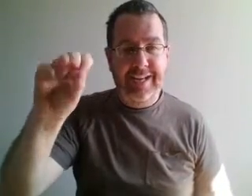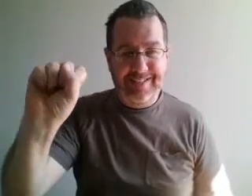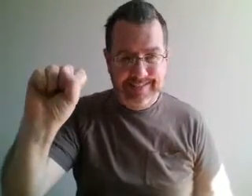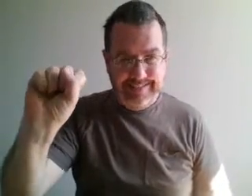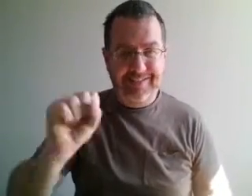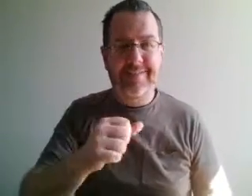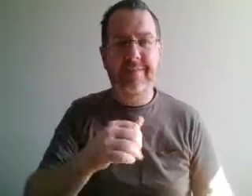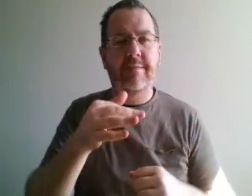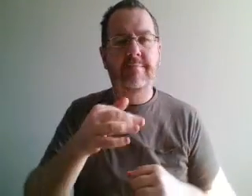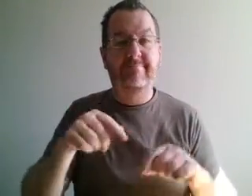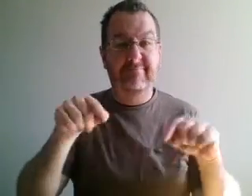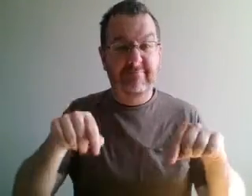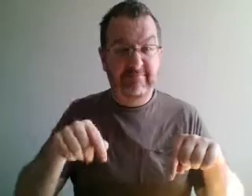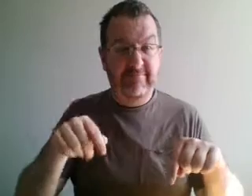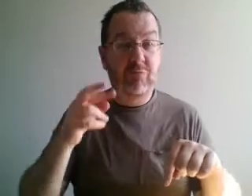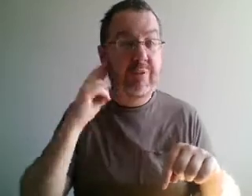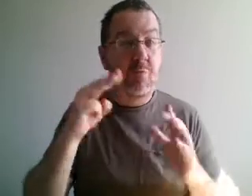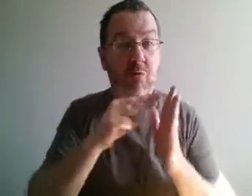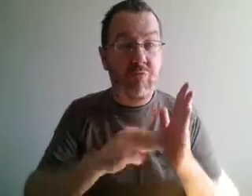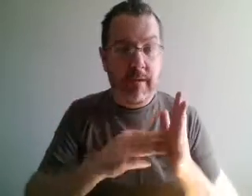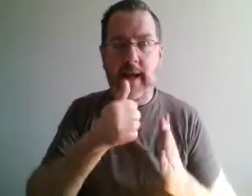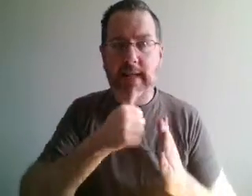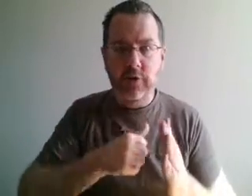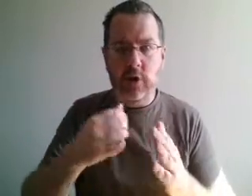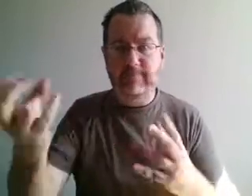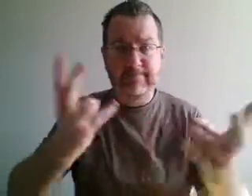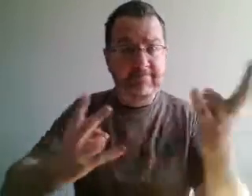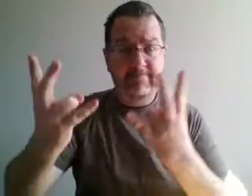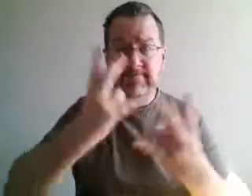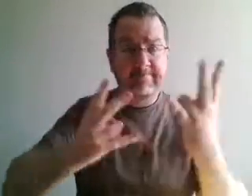on COVID-19. Thank you for sending on your questions to